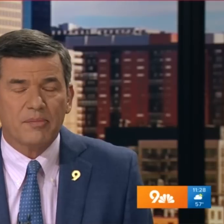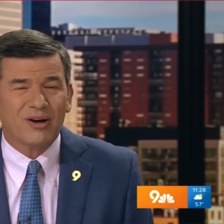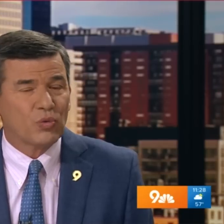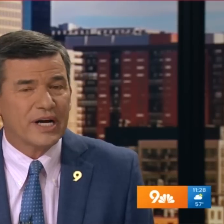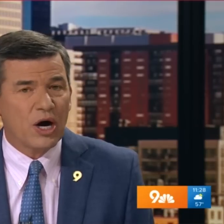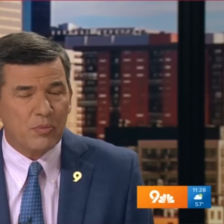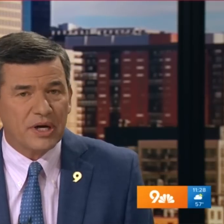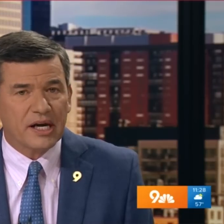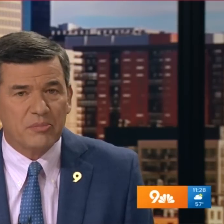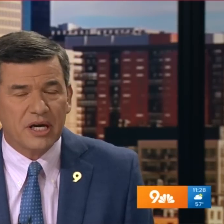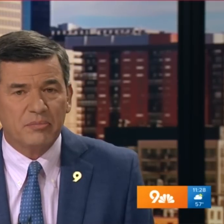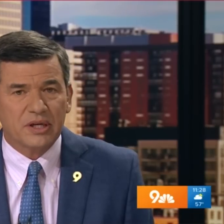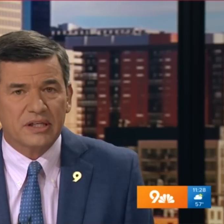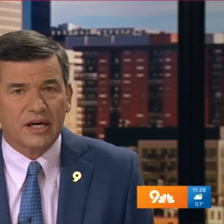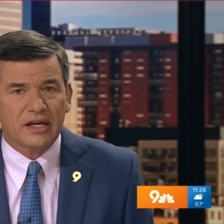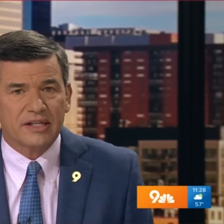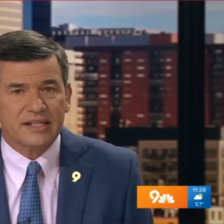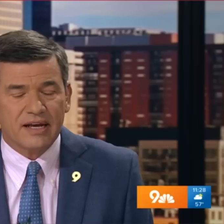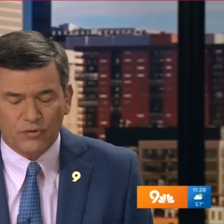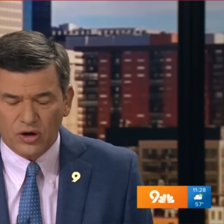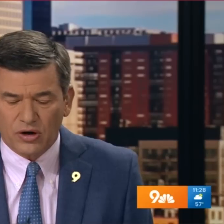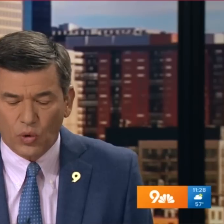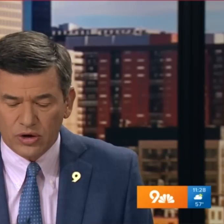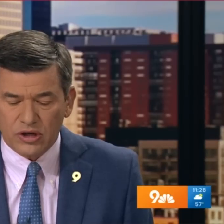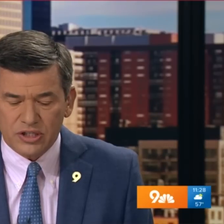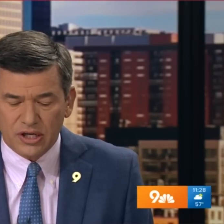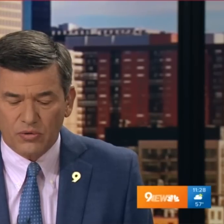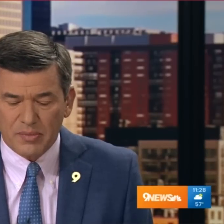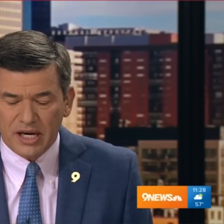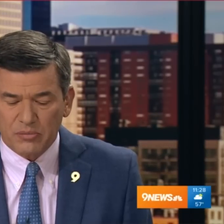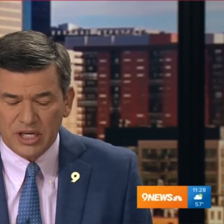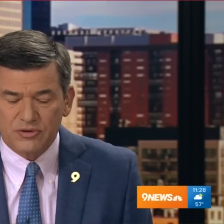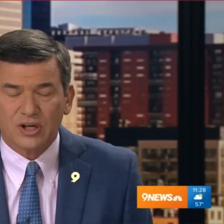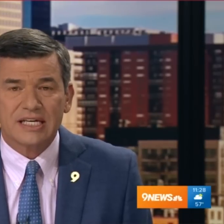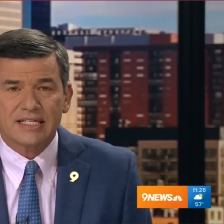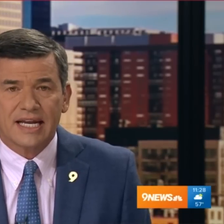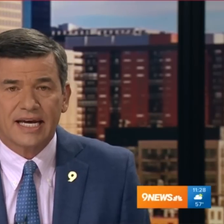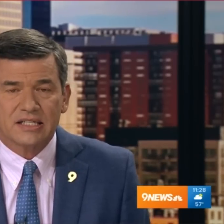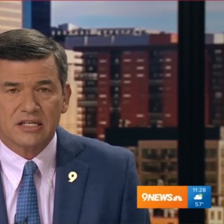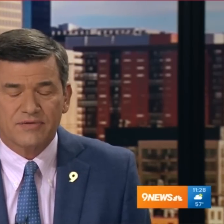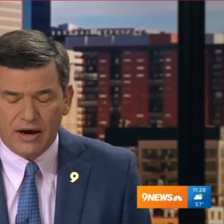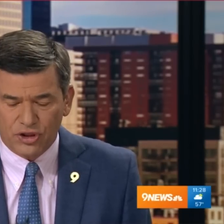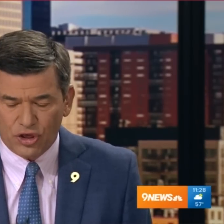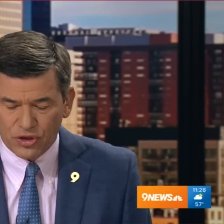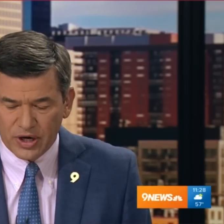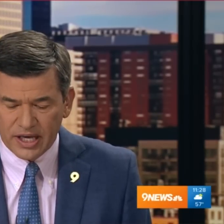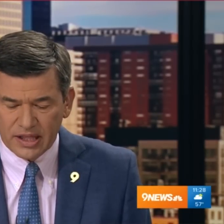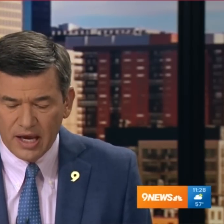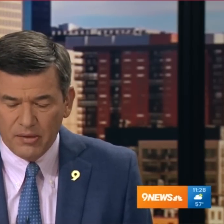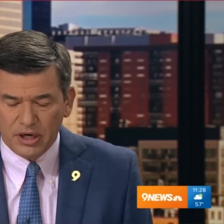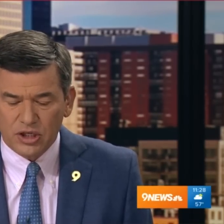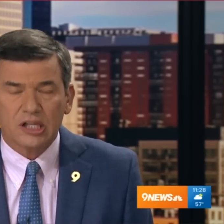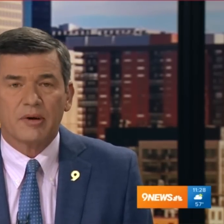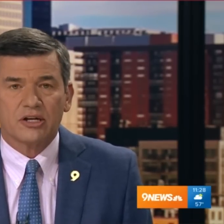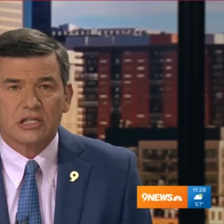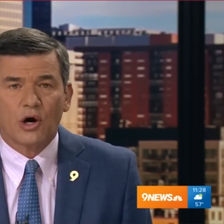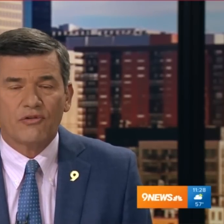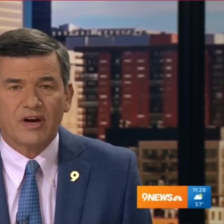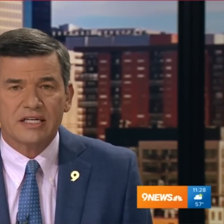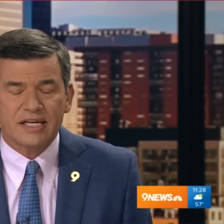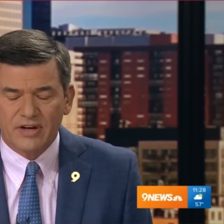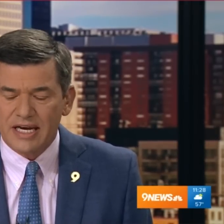at the Coliseum, capable of providing housing for 300 women. The mayor himself